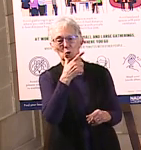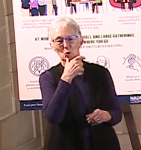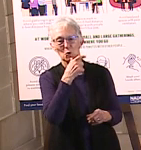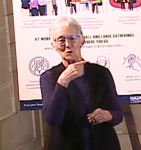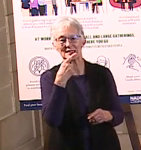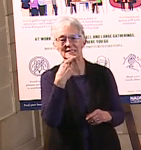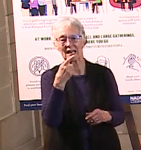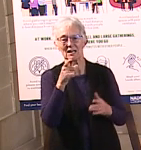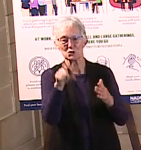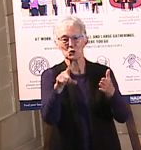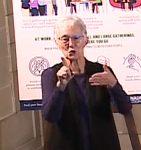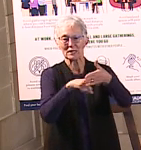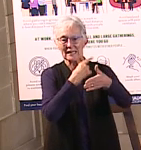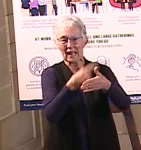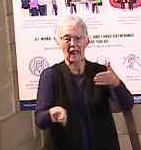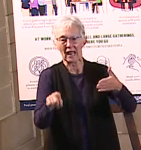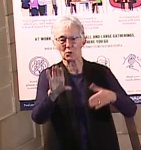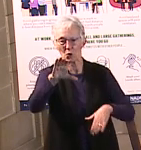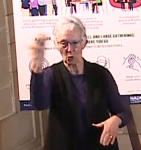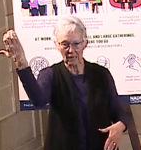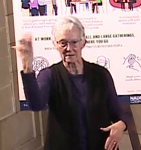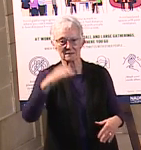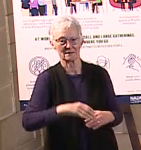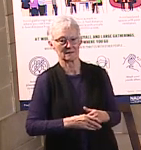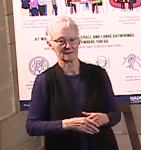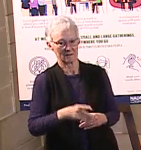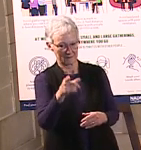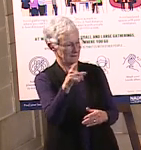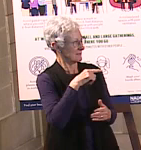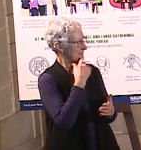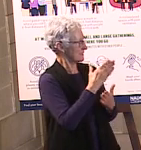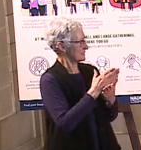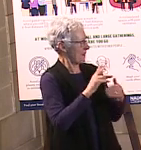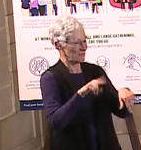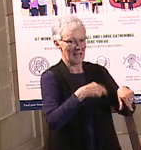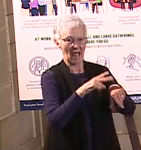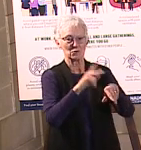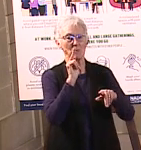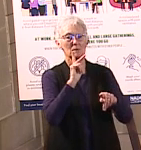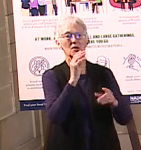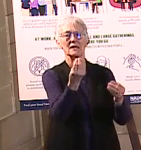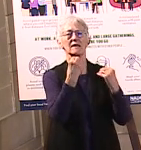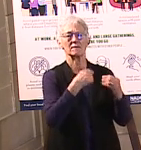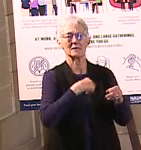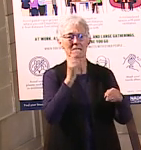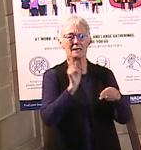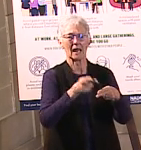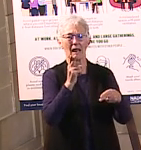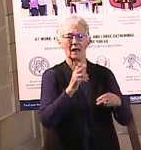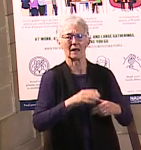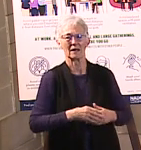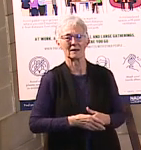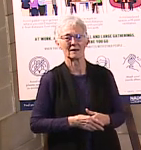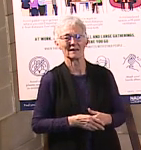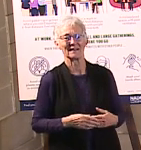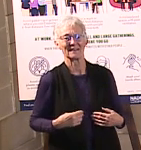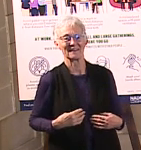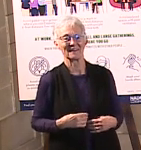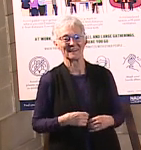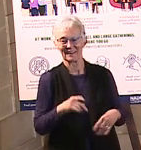cancel Christmas? there are some national people who are saying. Who? Give me a name. Give me a name of somebody who wants to cancel Christmas.